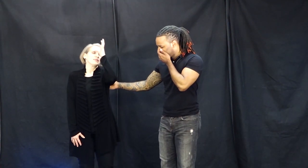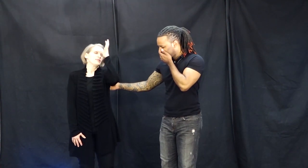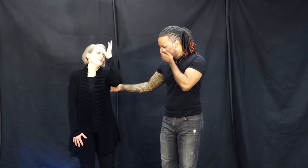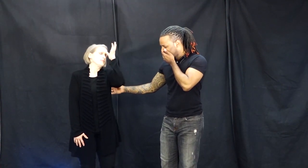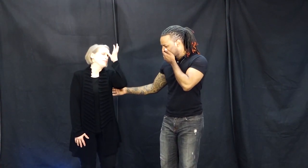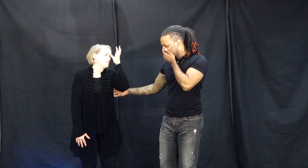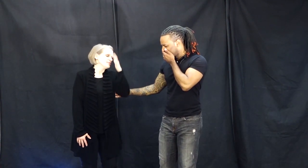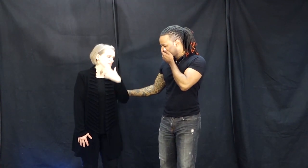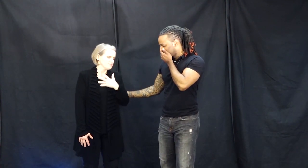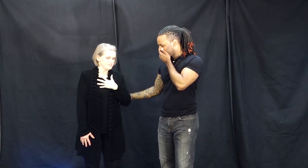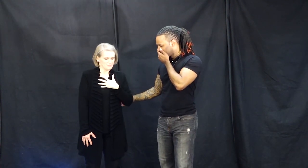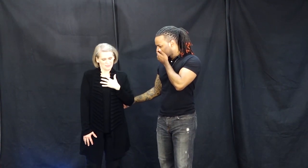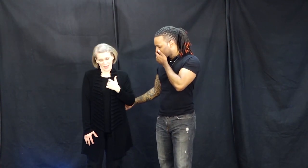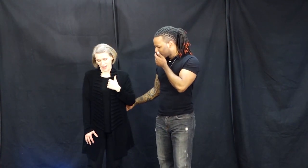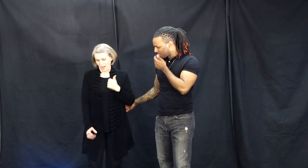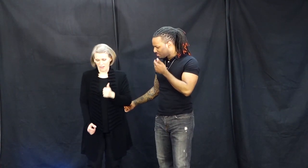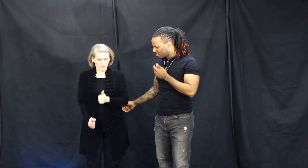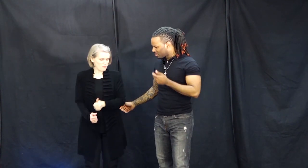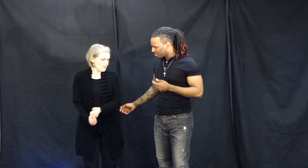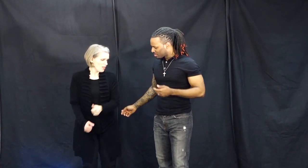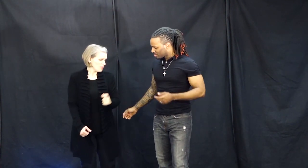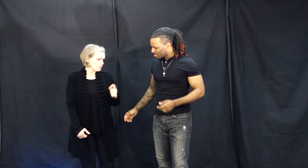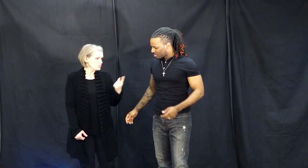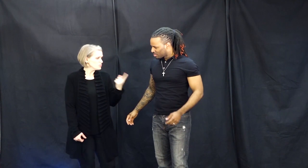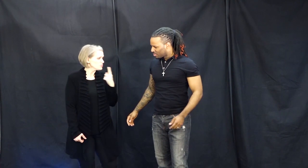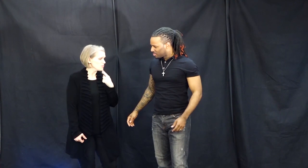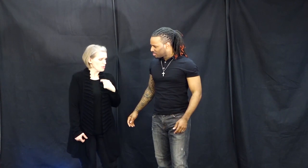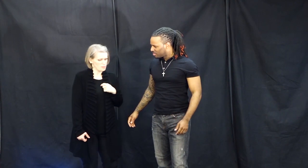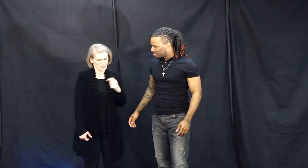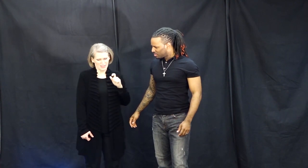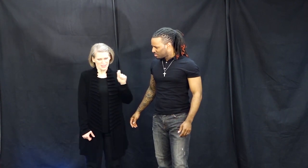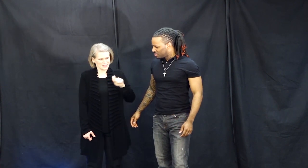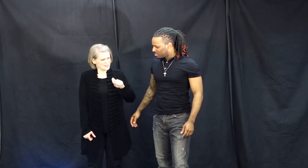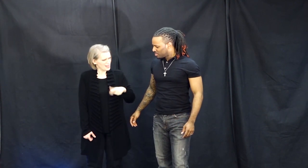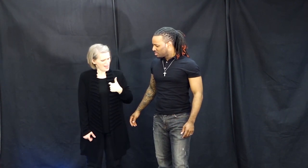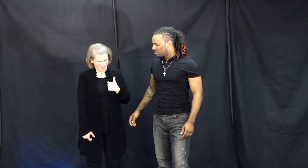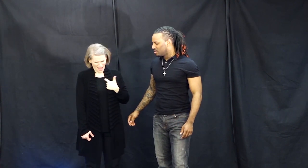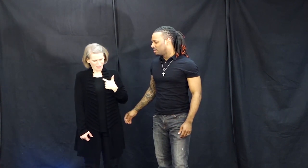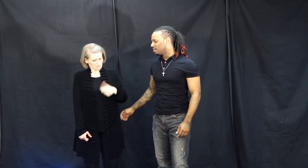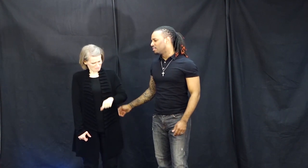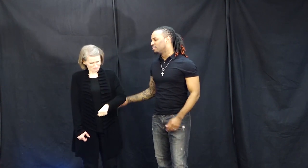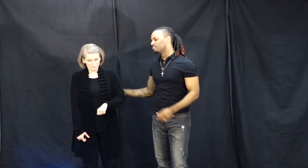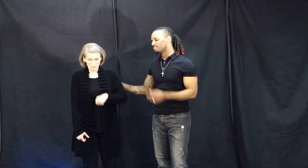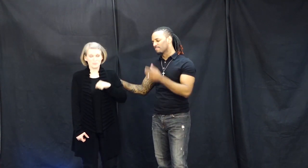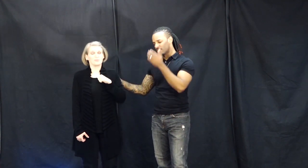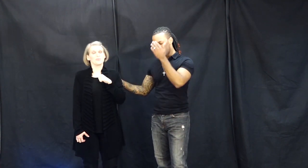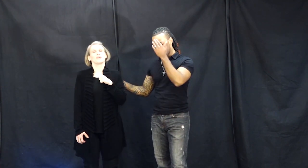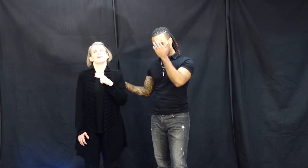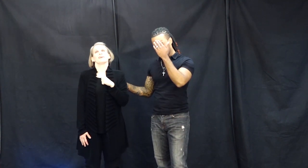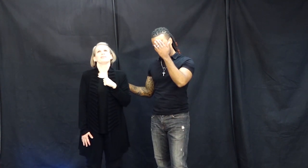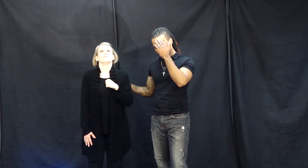I did exactly as you said, Pa. I held my head up high.